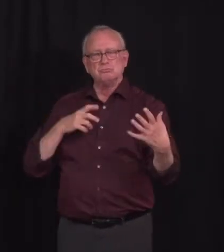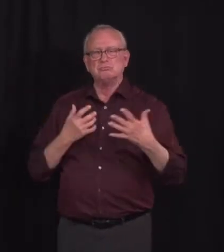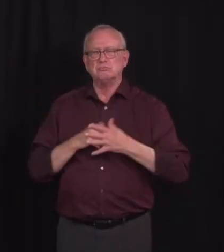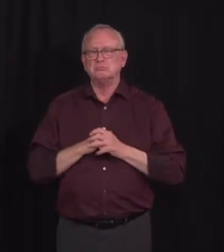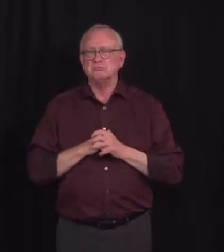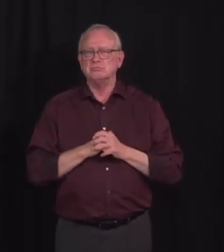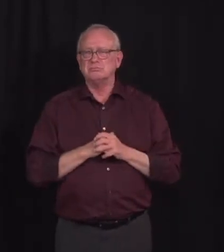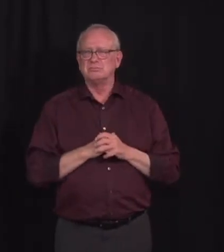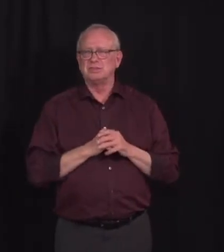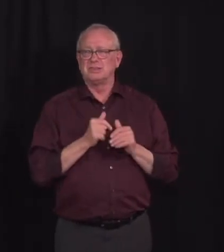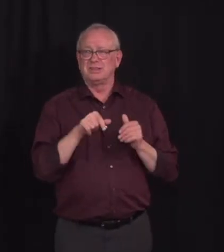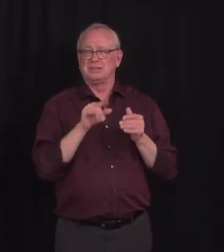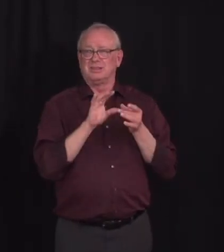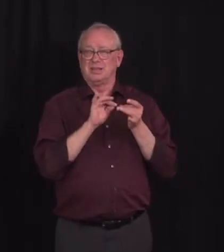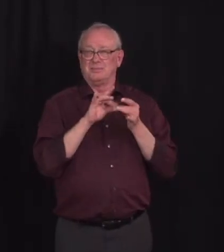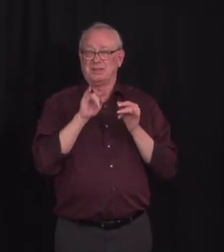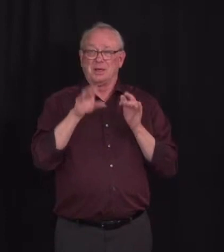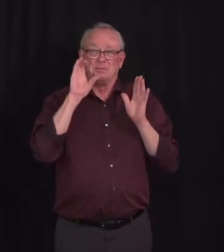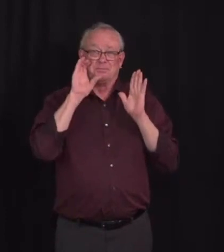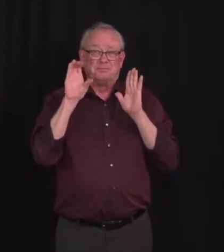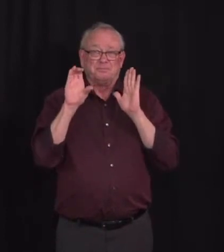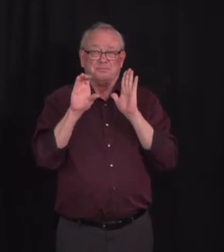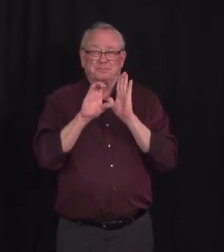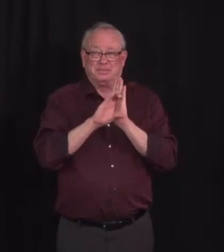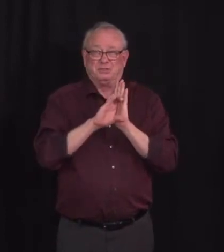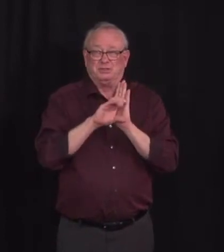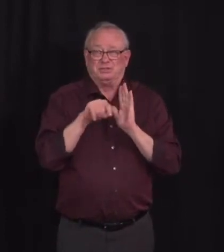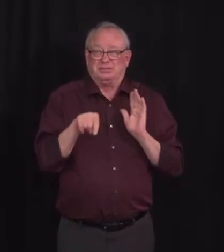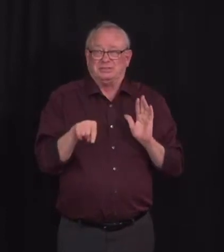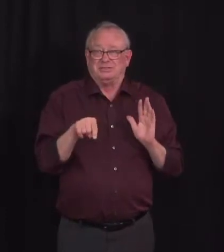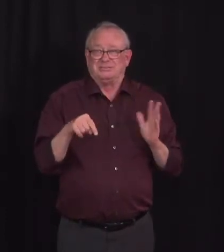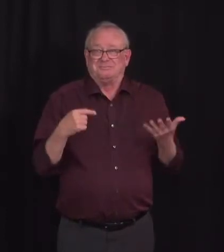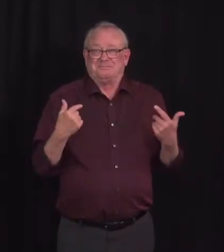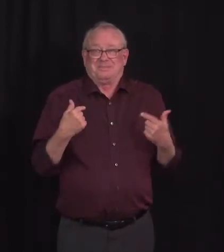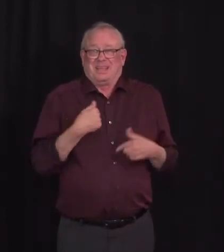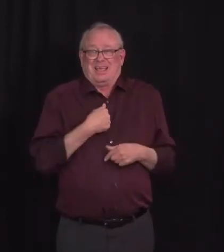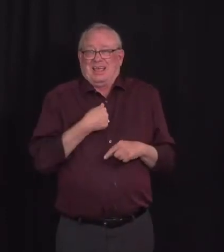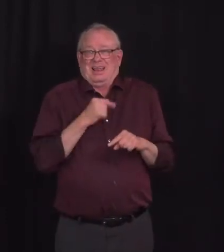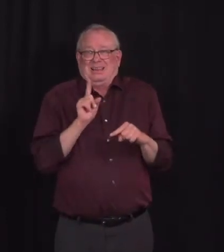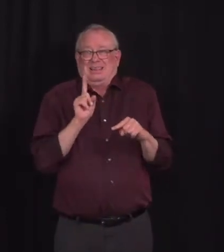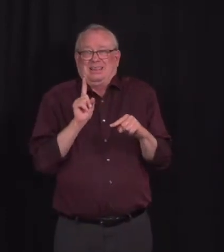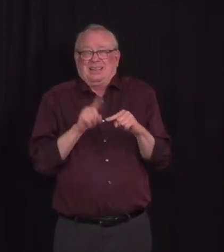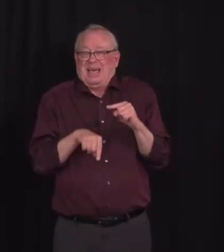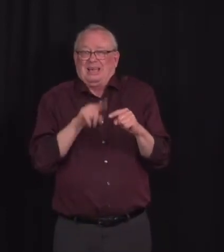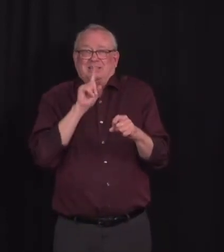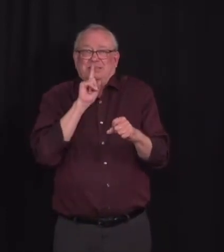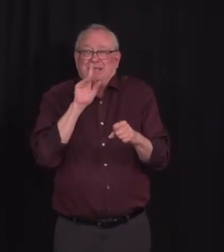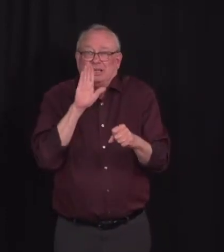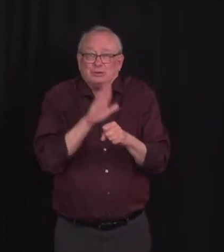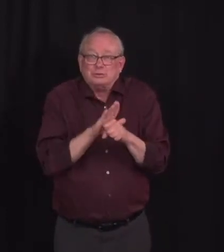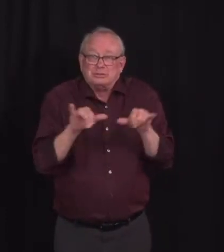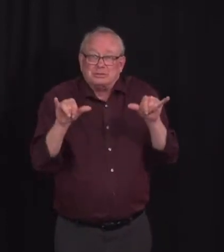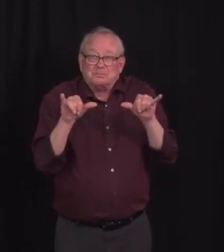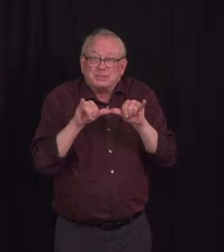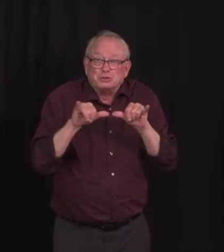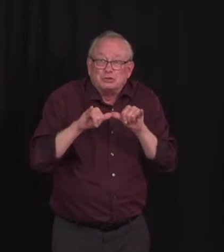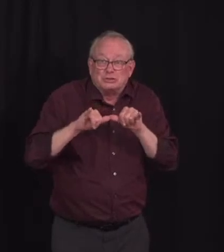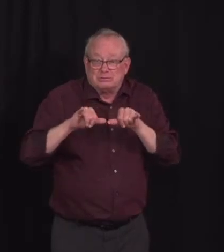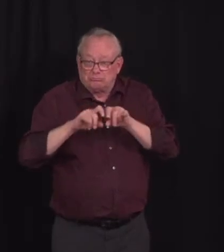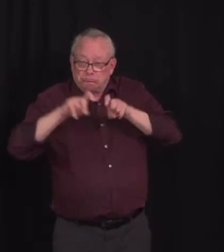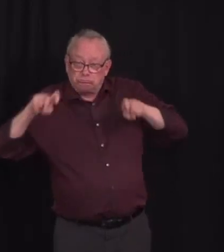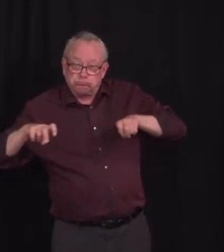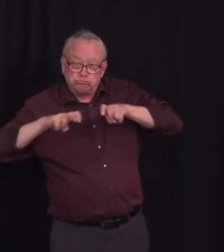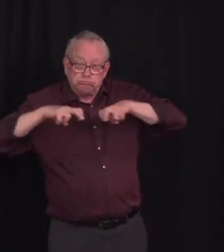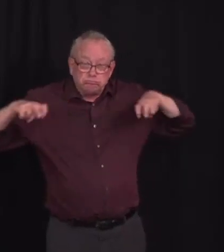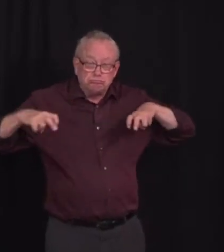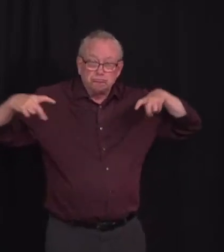the opportunity to really document that 2 meters, I'm not able to say with certainty. And so again, I want to really focus on my job, which